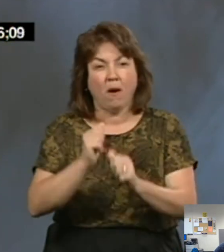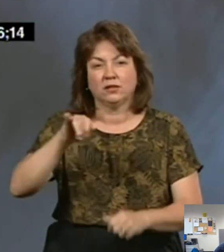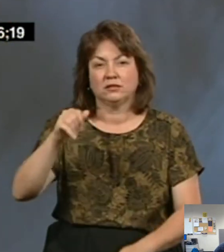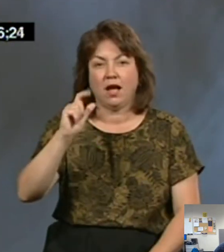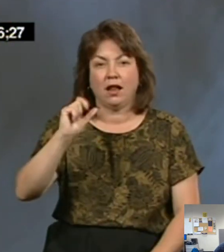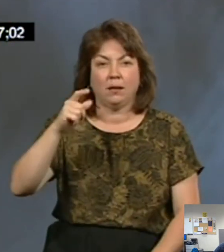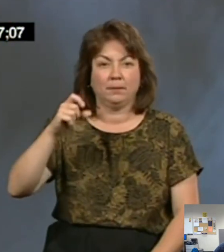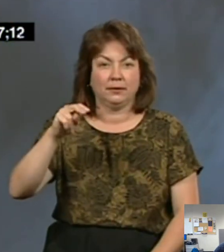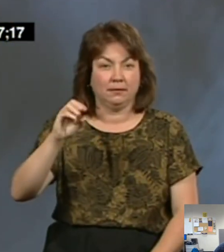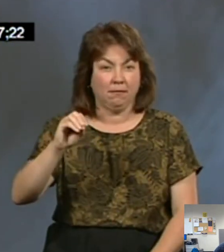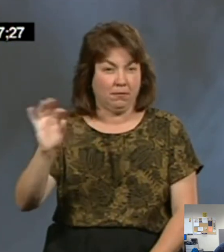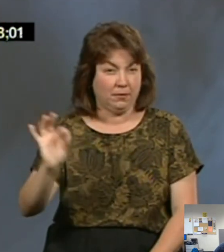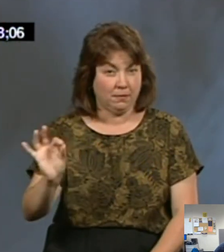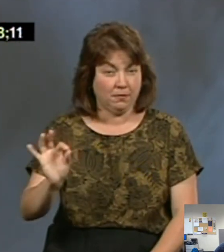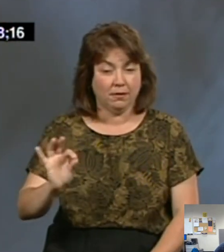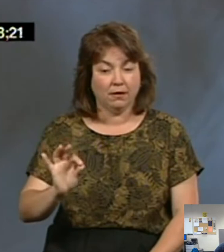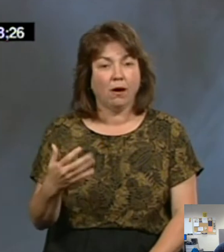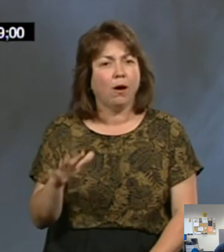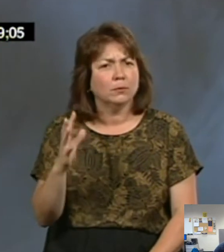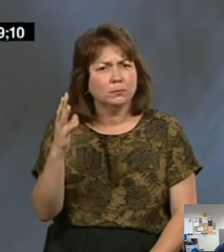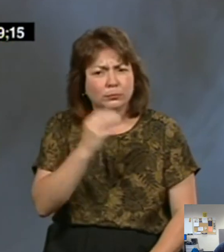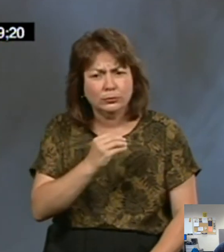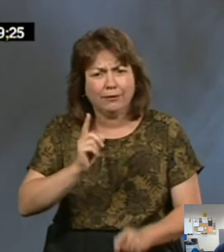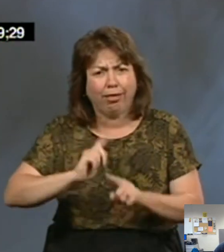And there were some peppers that were still left in the garden.